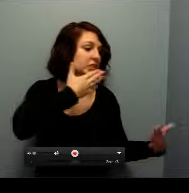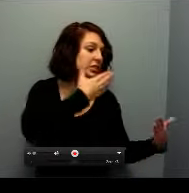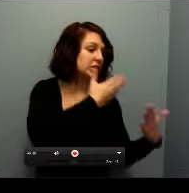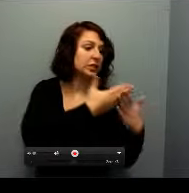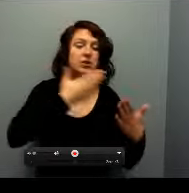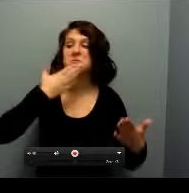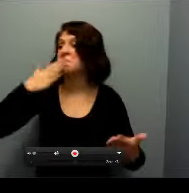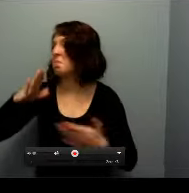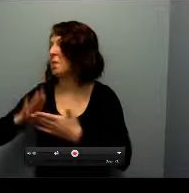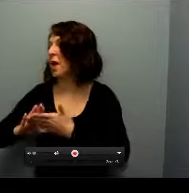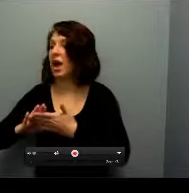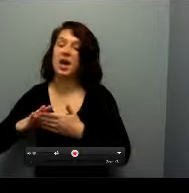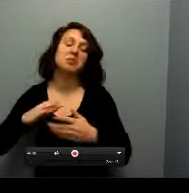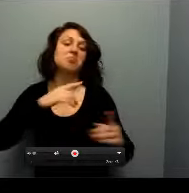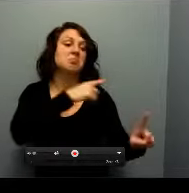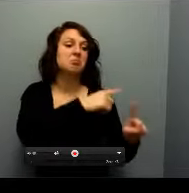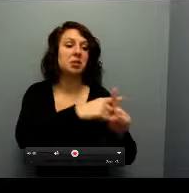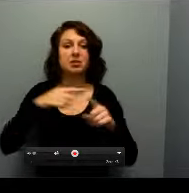negative.